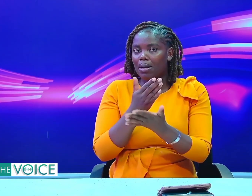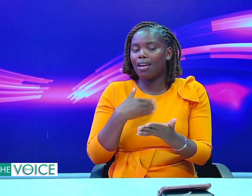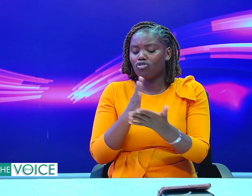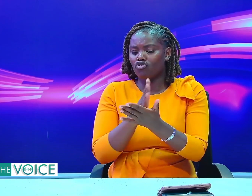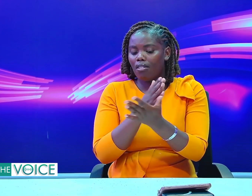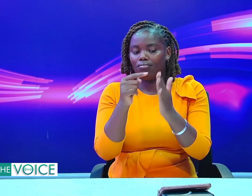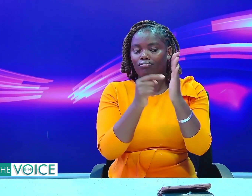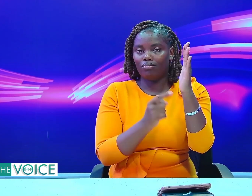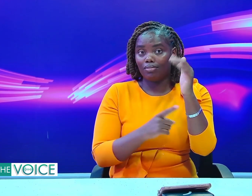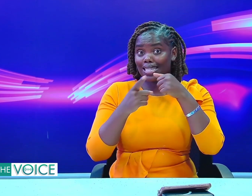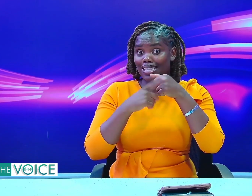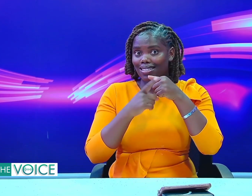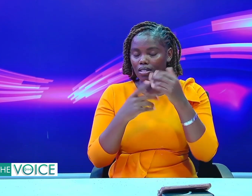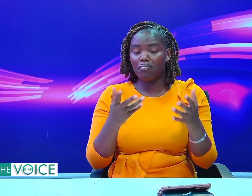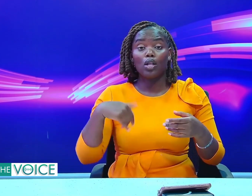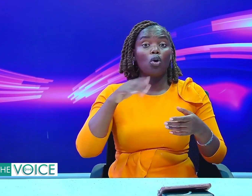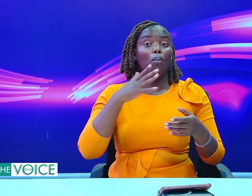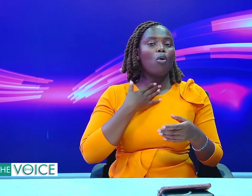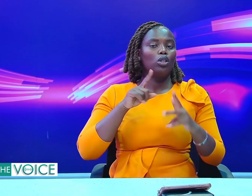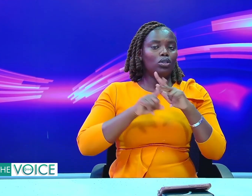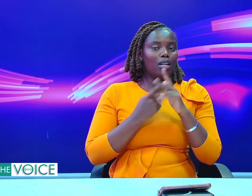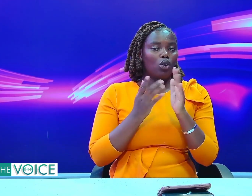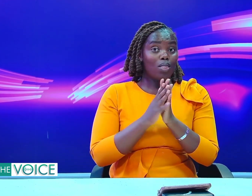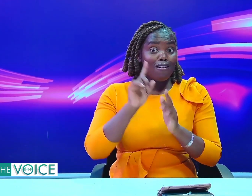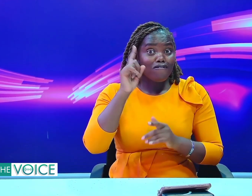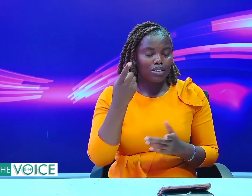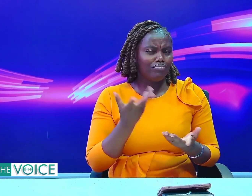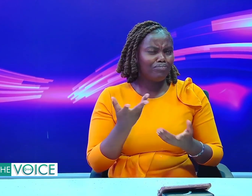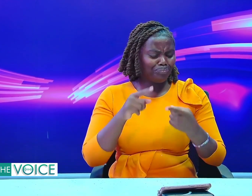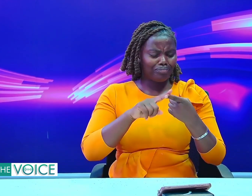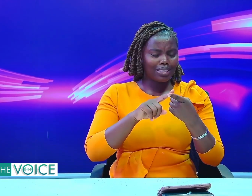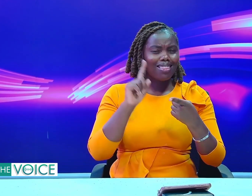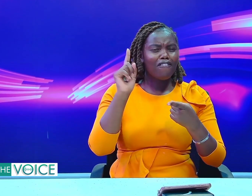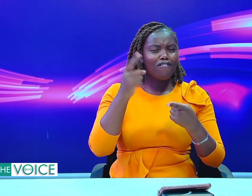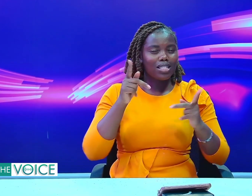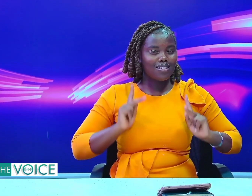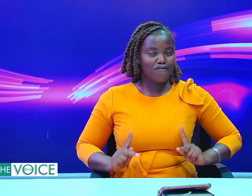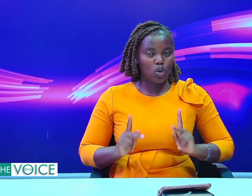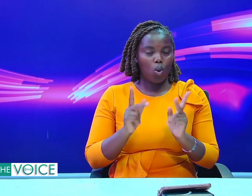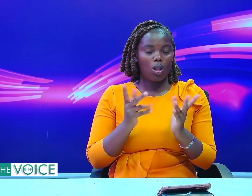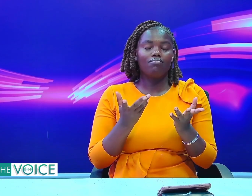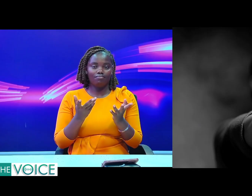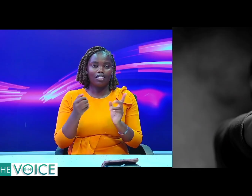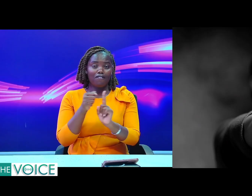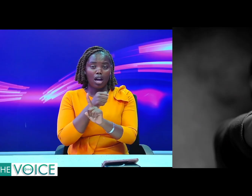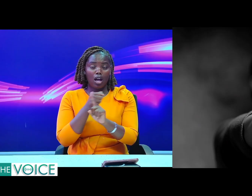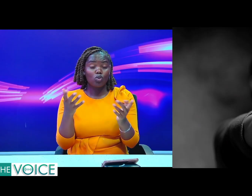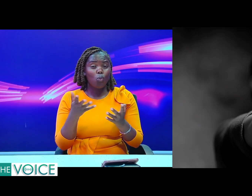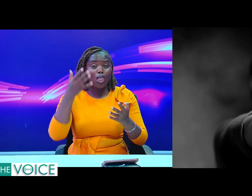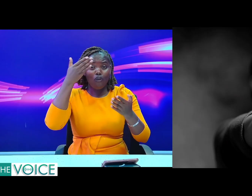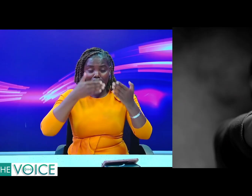what happens in the different forms of gender-based violence. Before that, we had highlighted